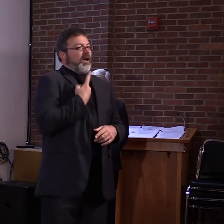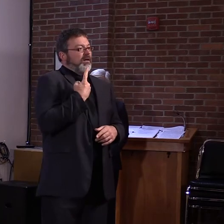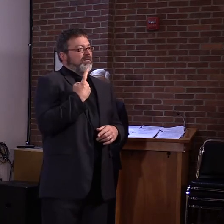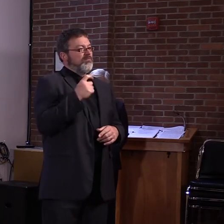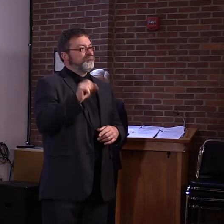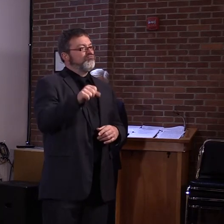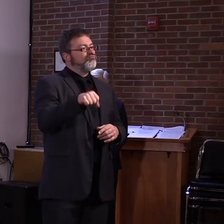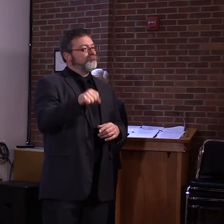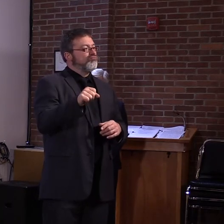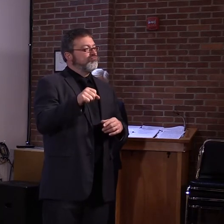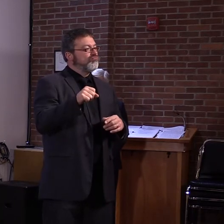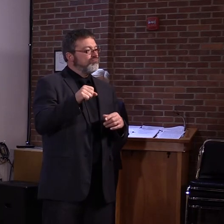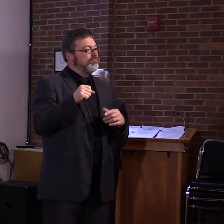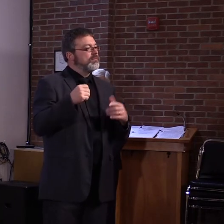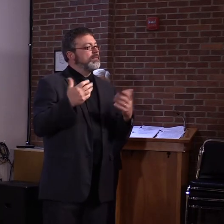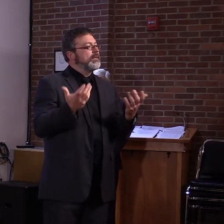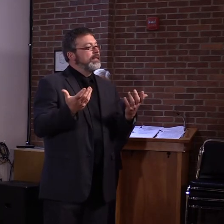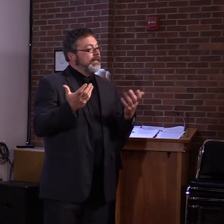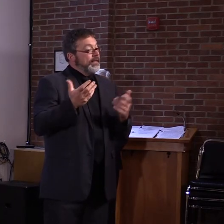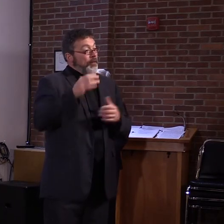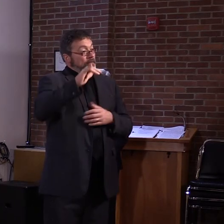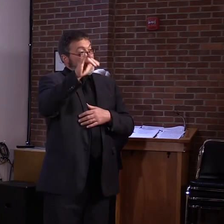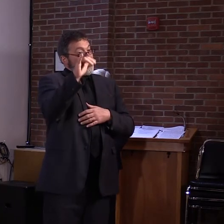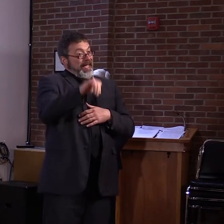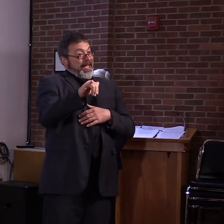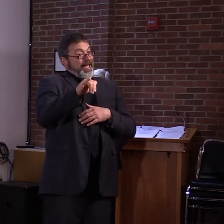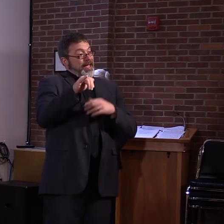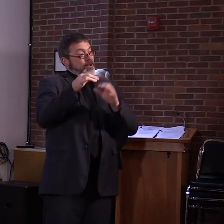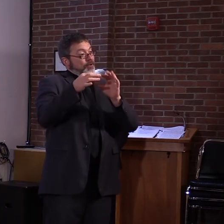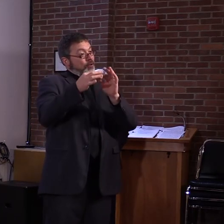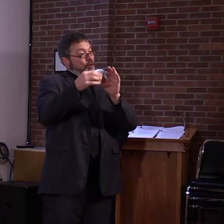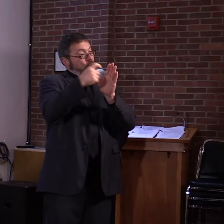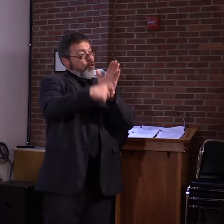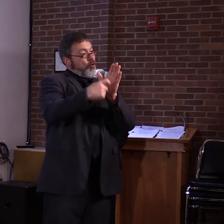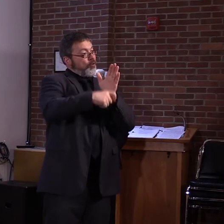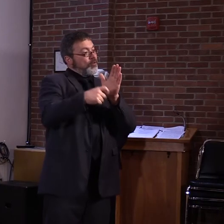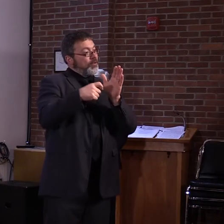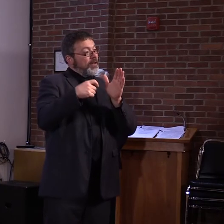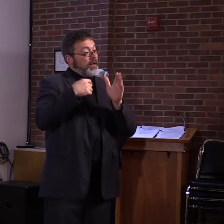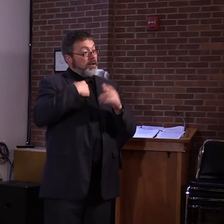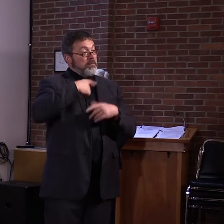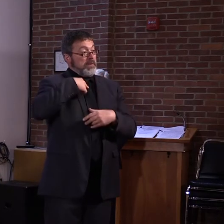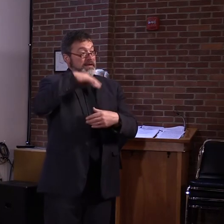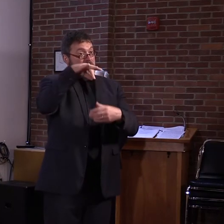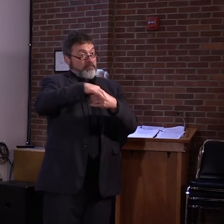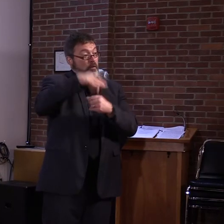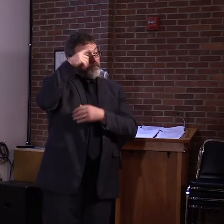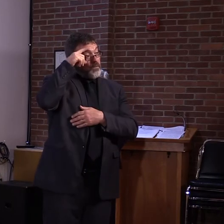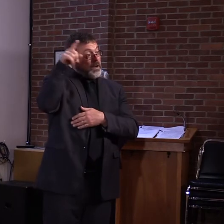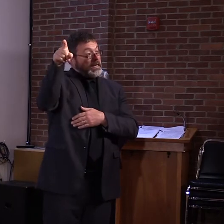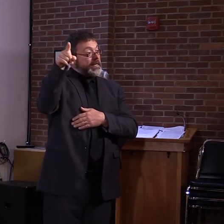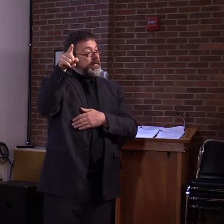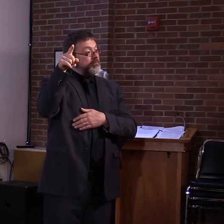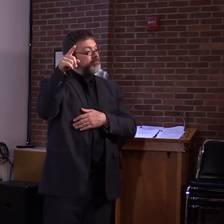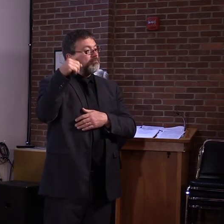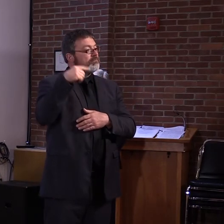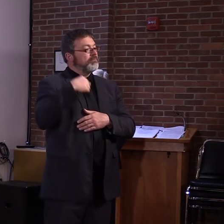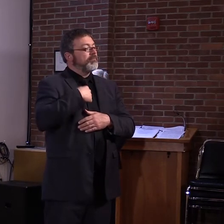terms of whether I've said before, I won't be voting for President Trump. I haven't decided as to